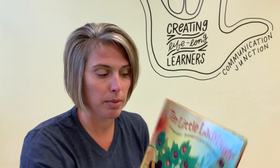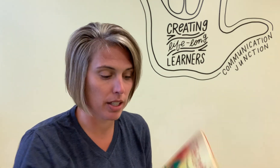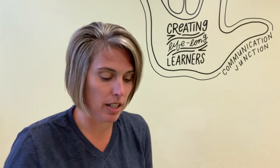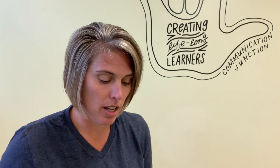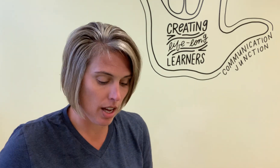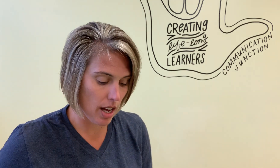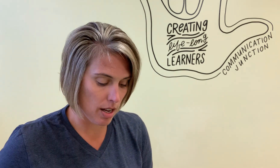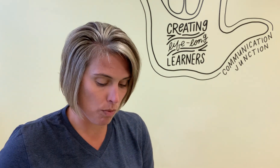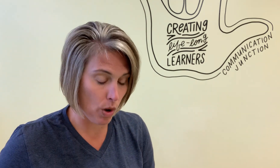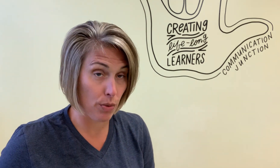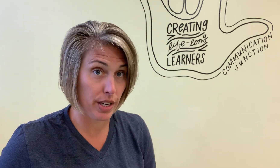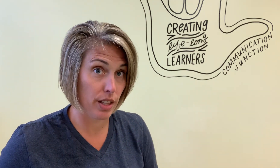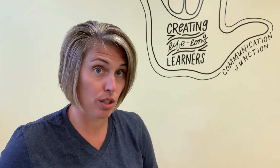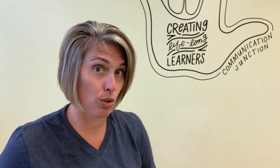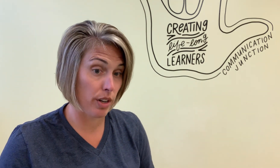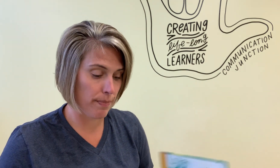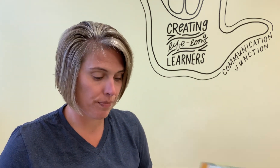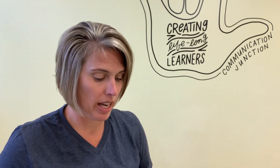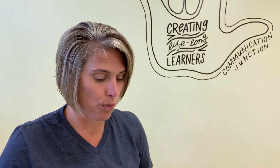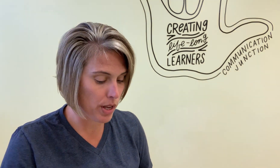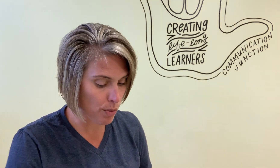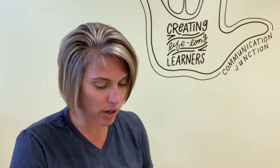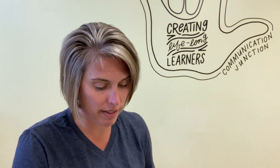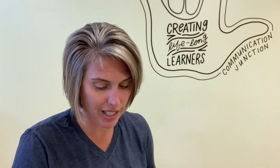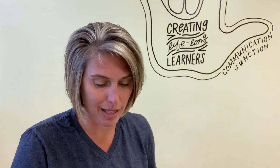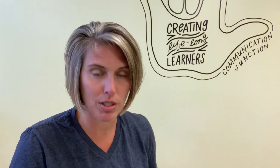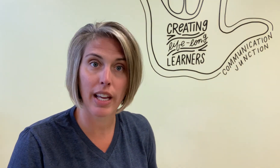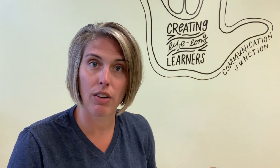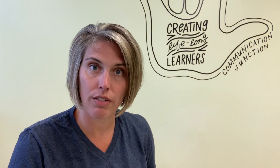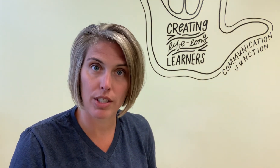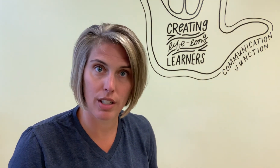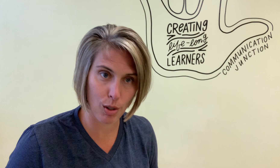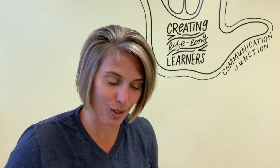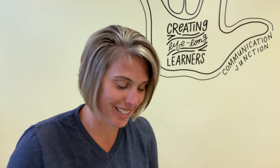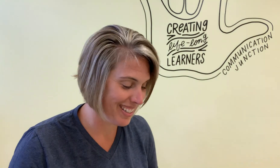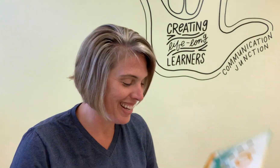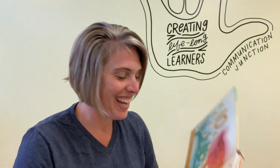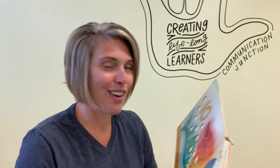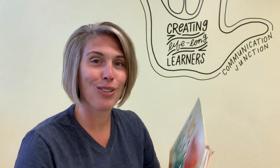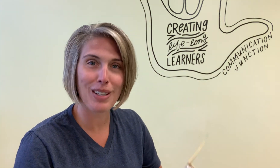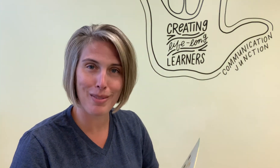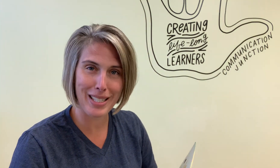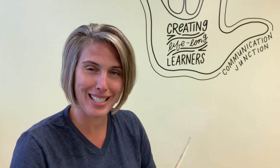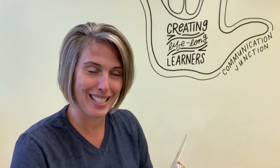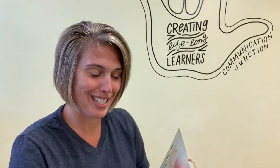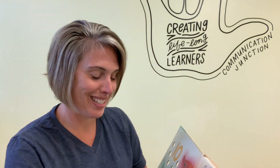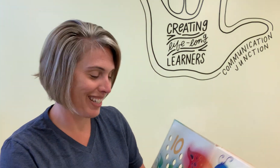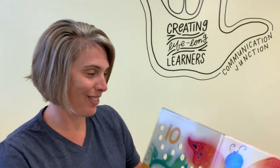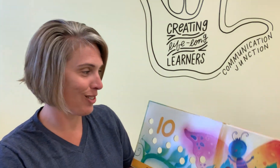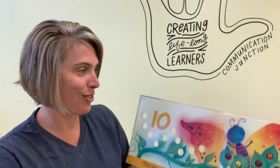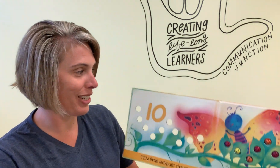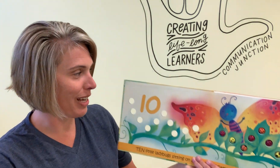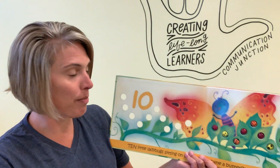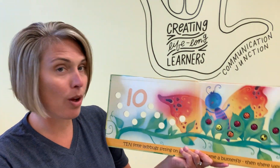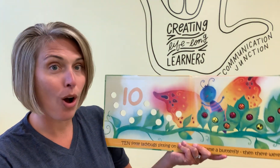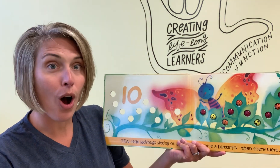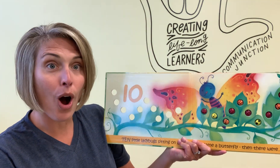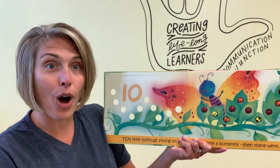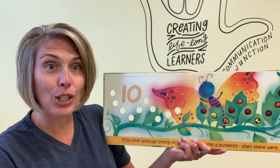ladybug while reading the story. We won't have time to count every single one and hold everybody's attention here in story time. Oh,